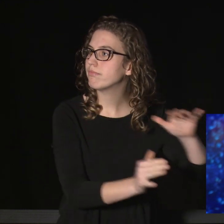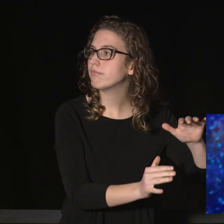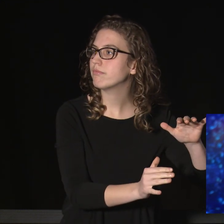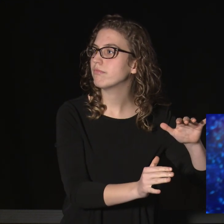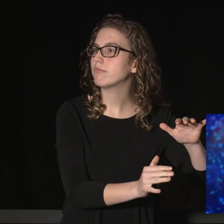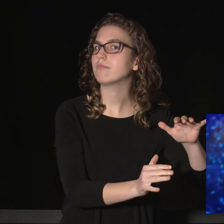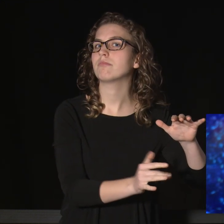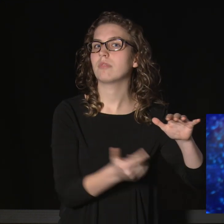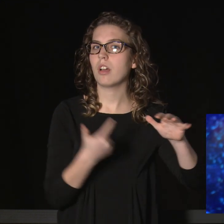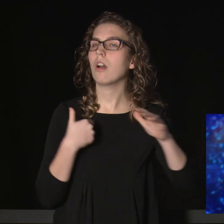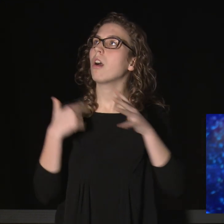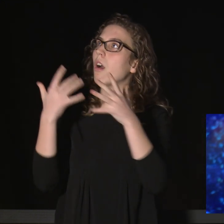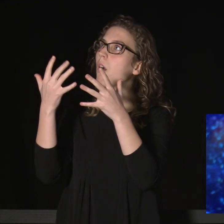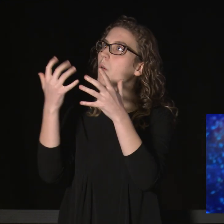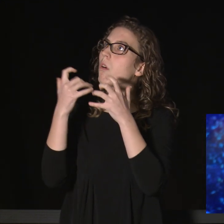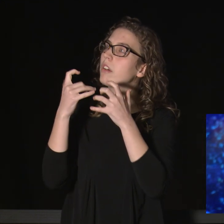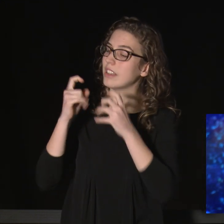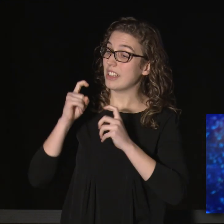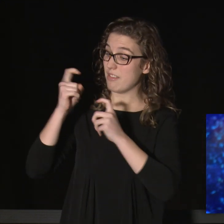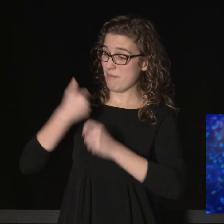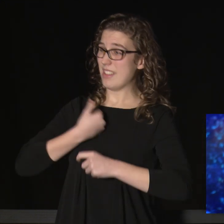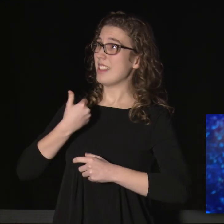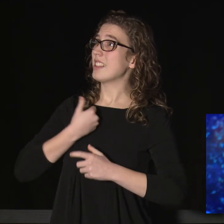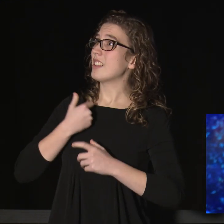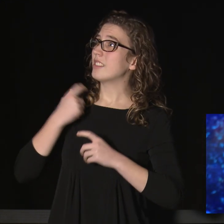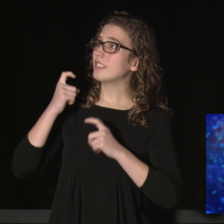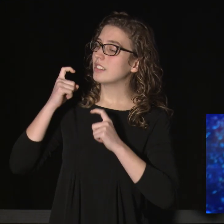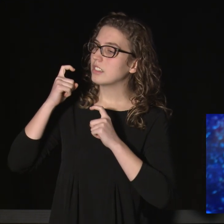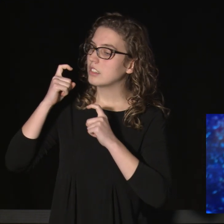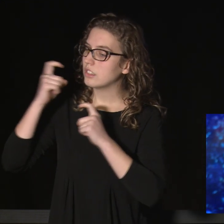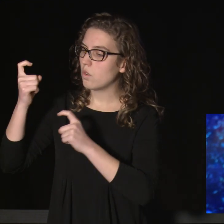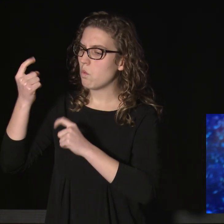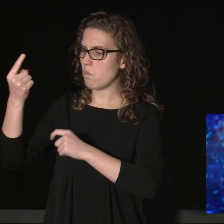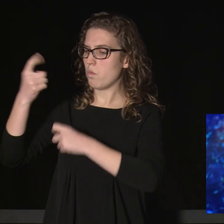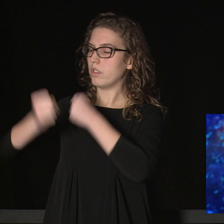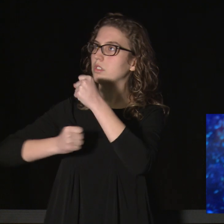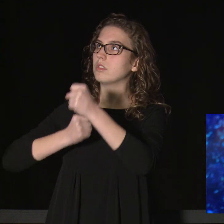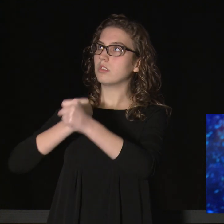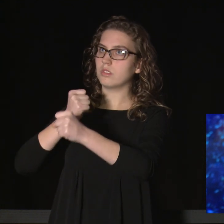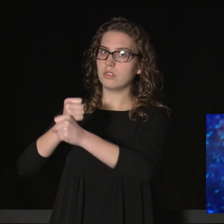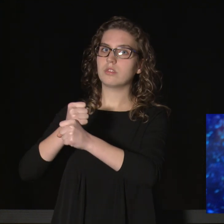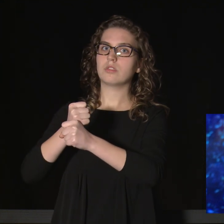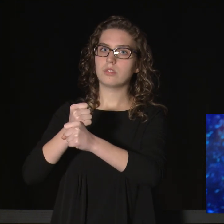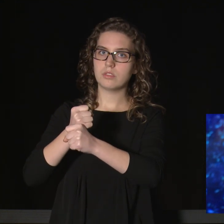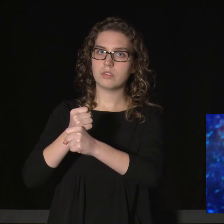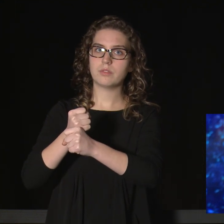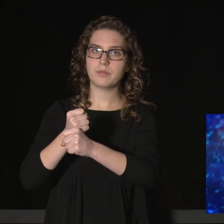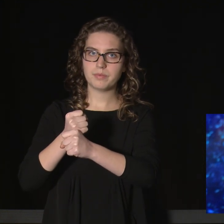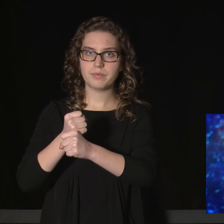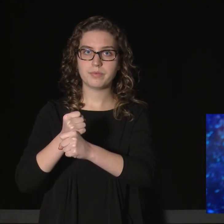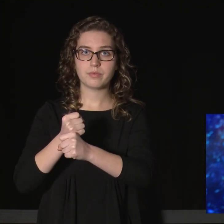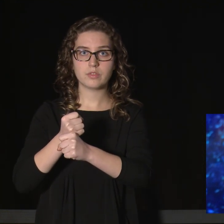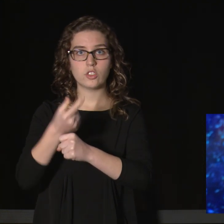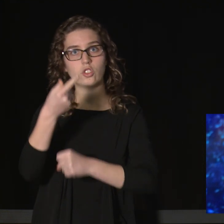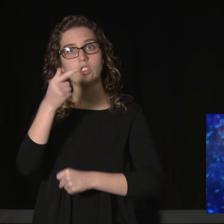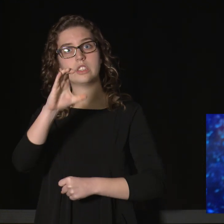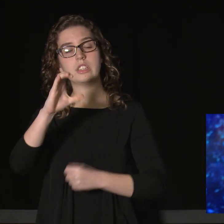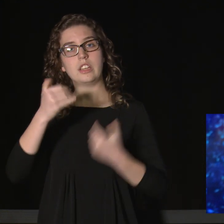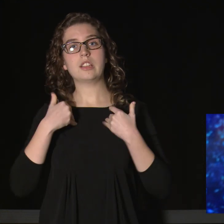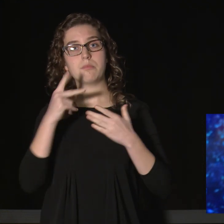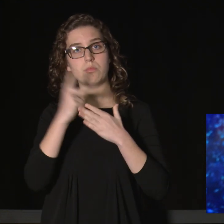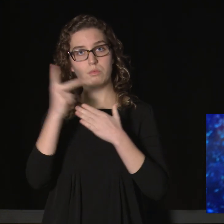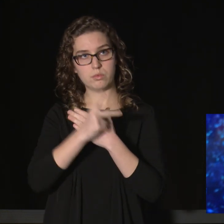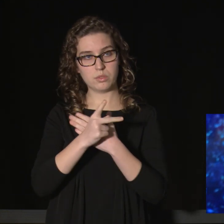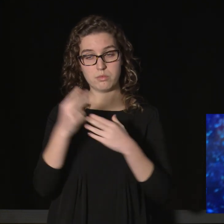to give myself to this 1 year. The General Conference has a